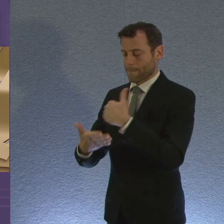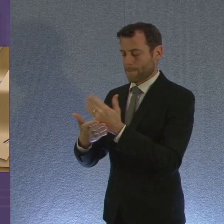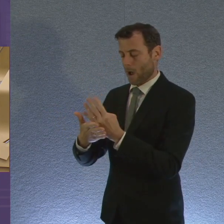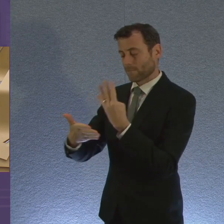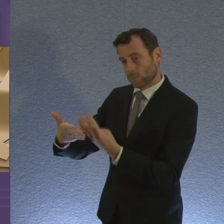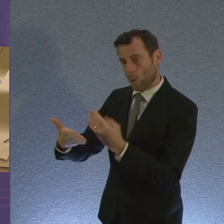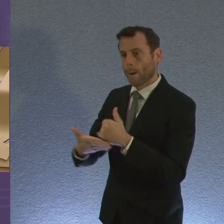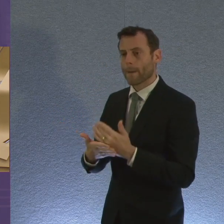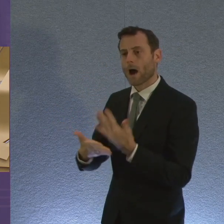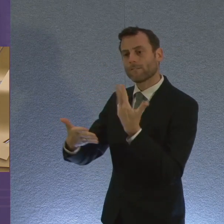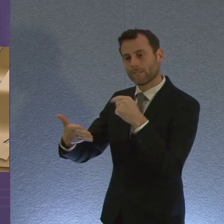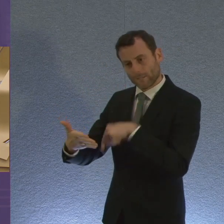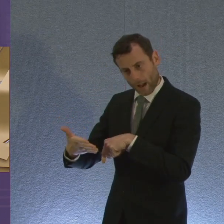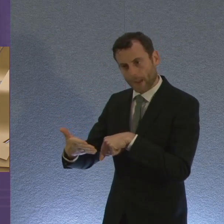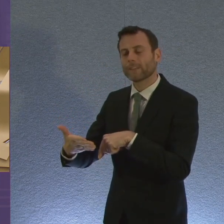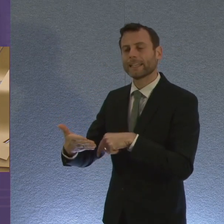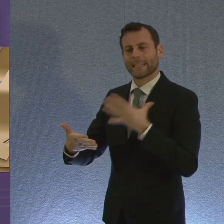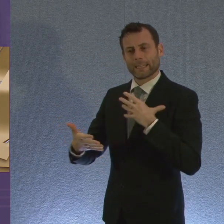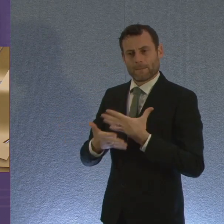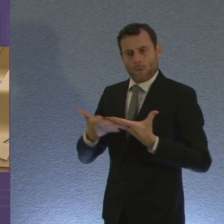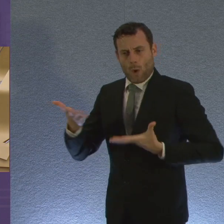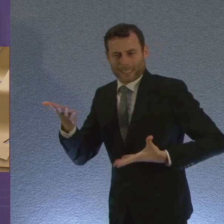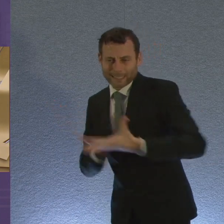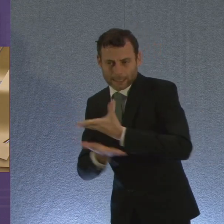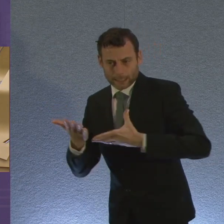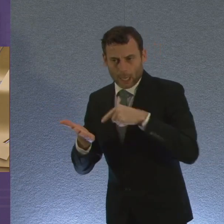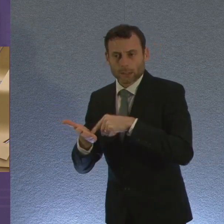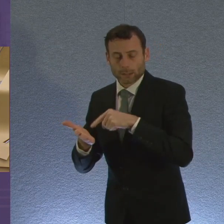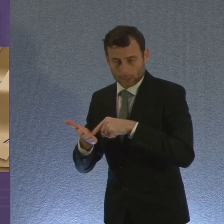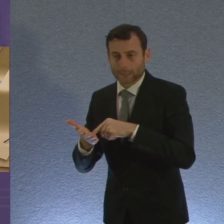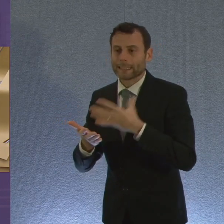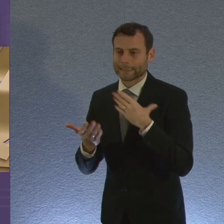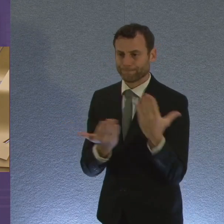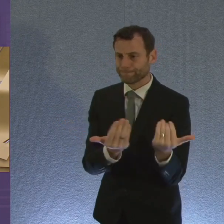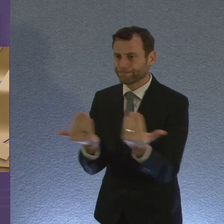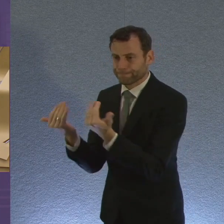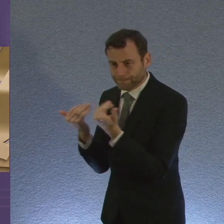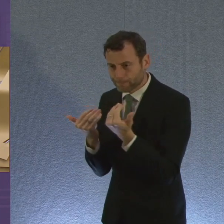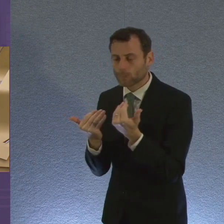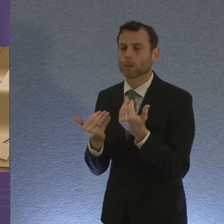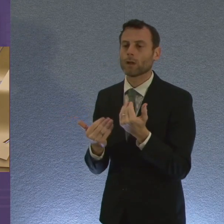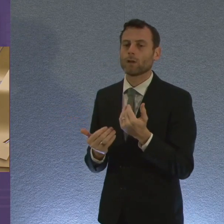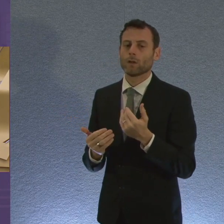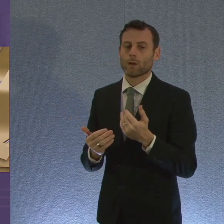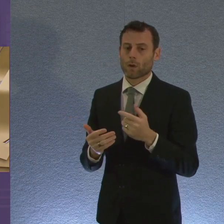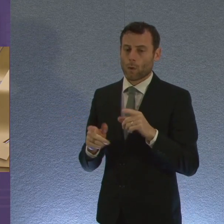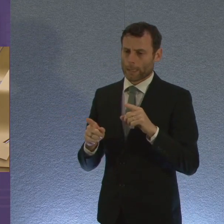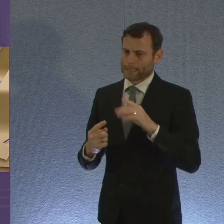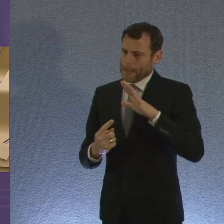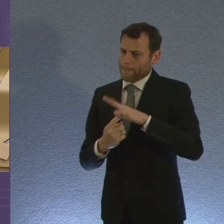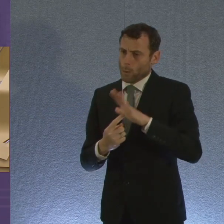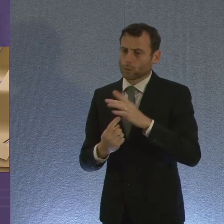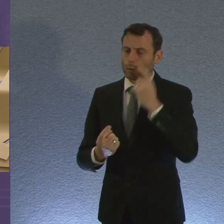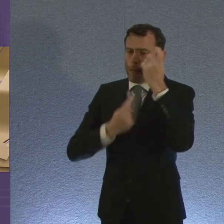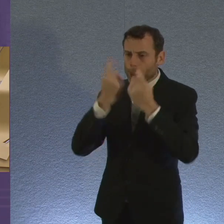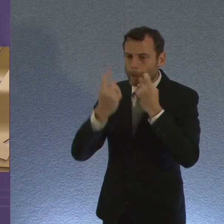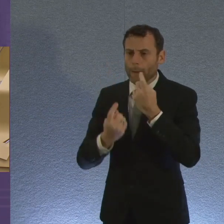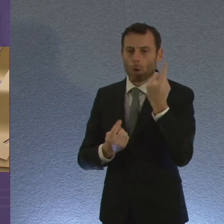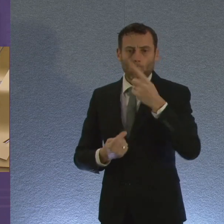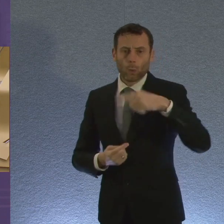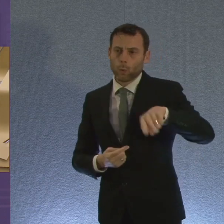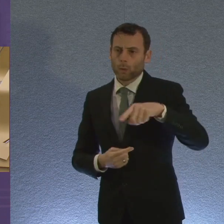allow an intensive and wide-ranging discussion by all interested parties, including victims whose voice has not yet been fully heard, about